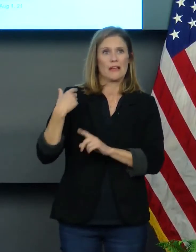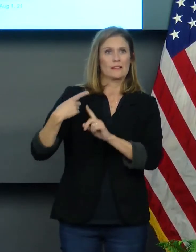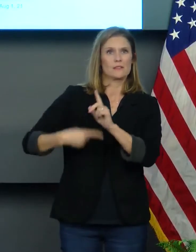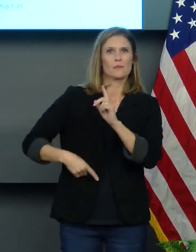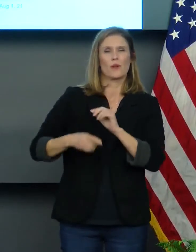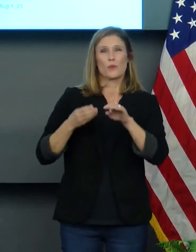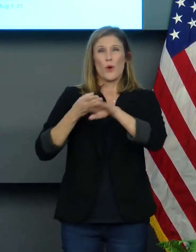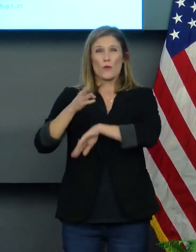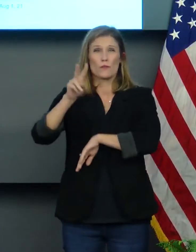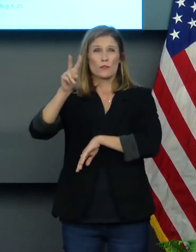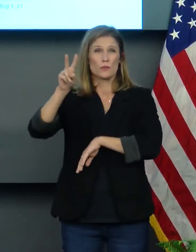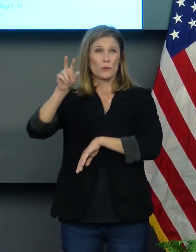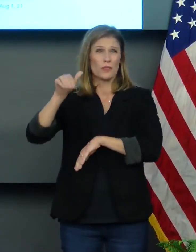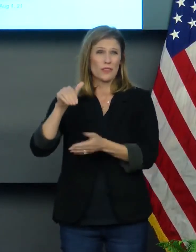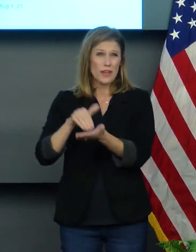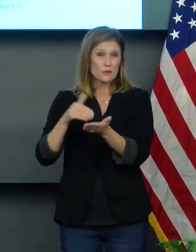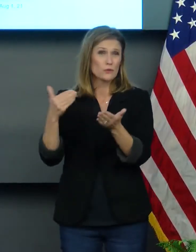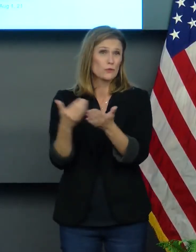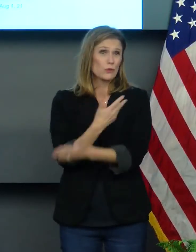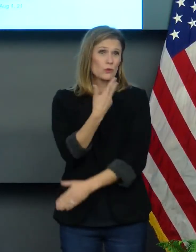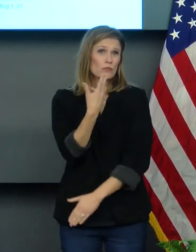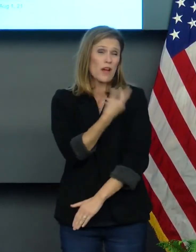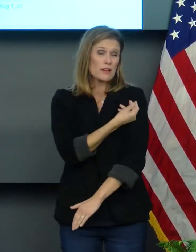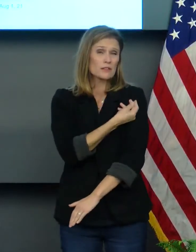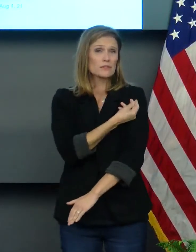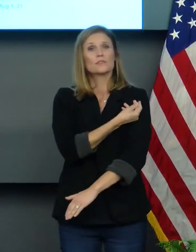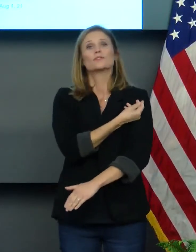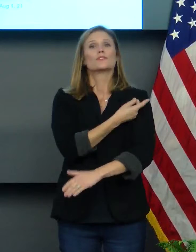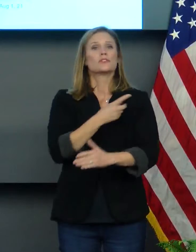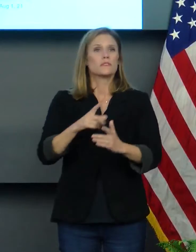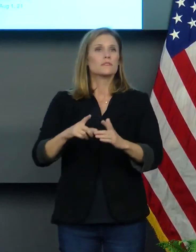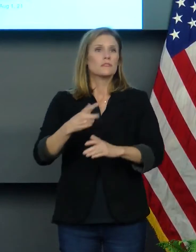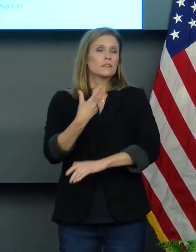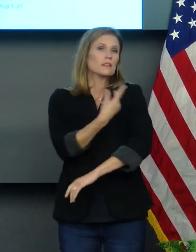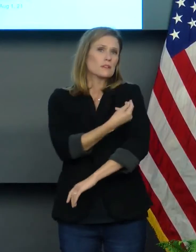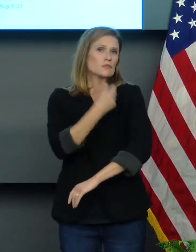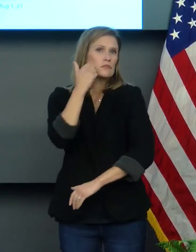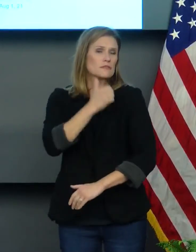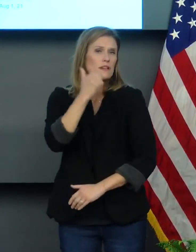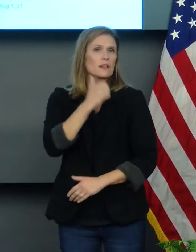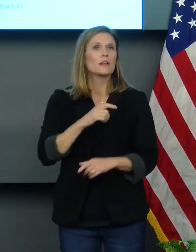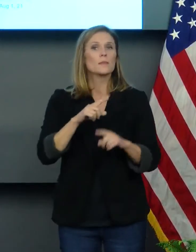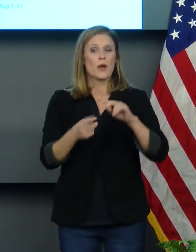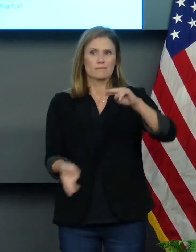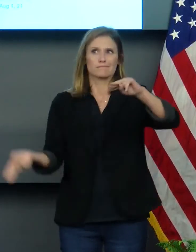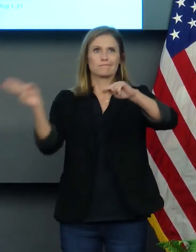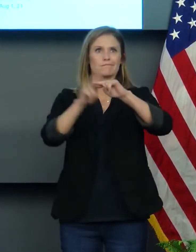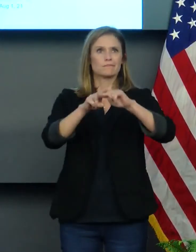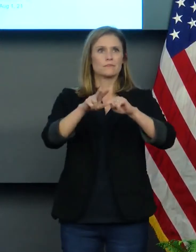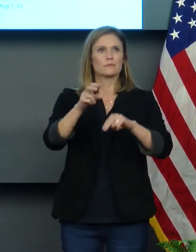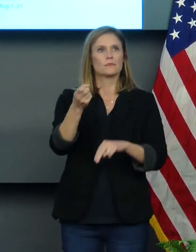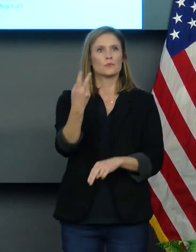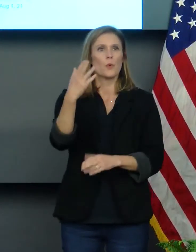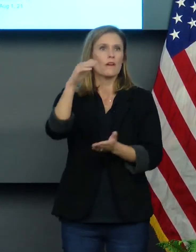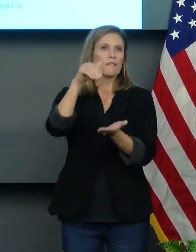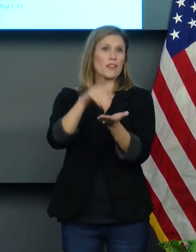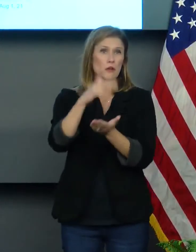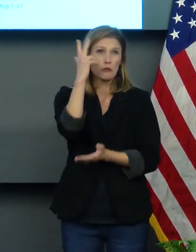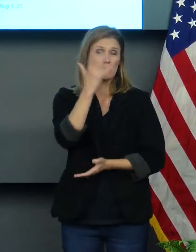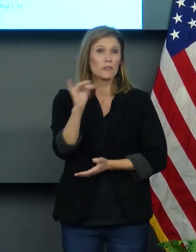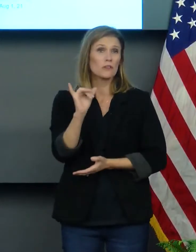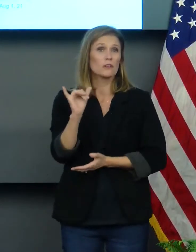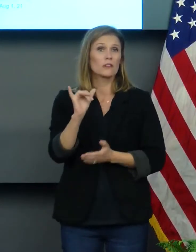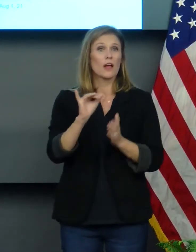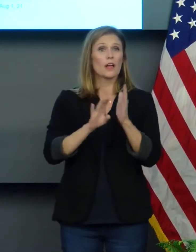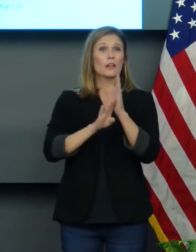over 2,000 new vaccine initiations a day, and we went up to about 12,000, and it looks like we might